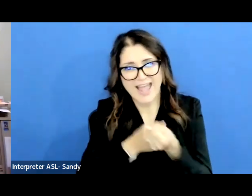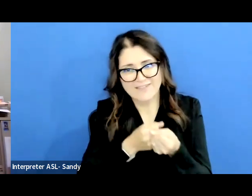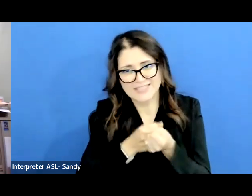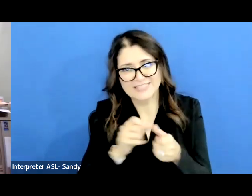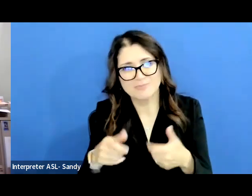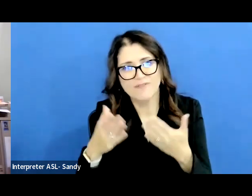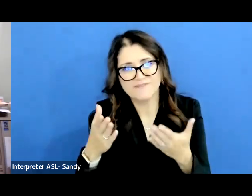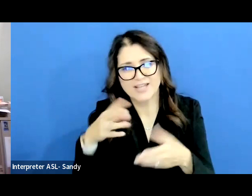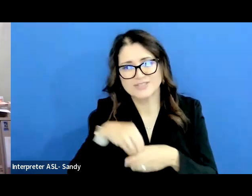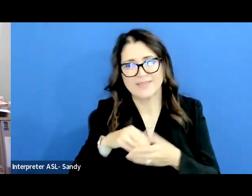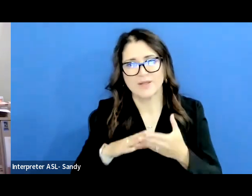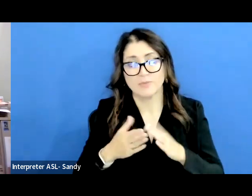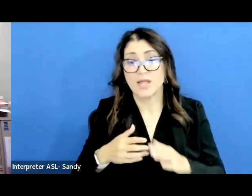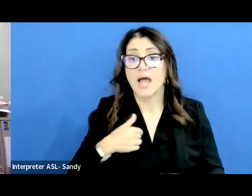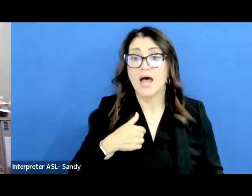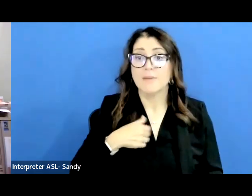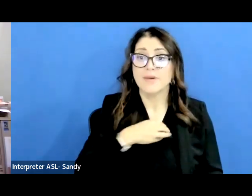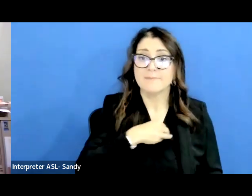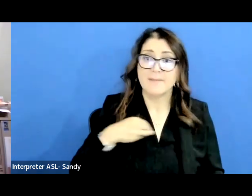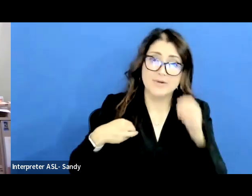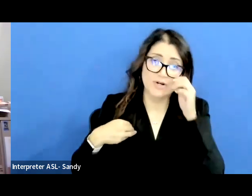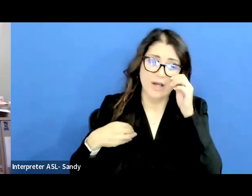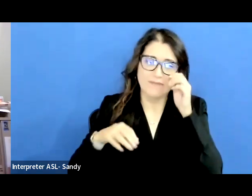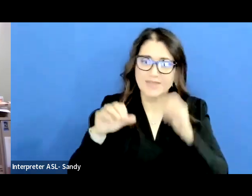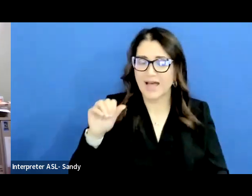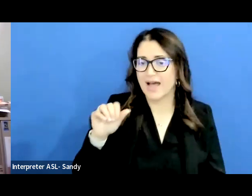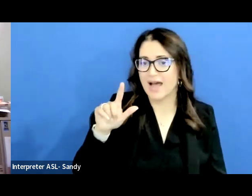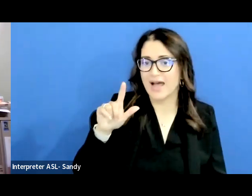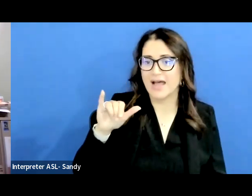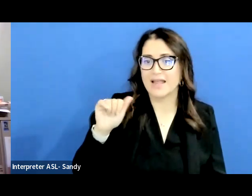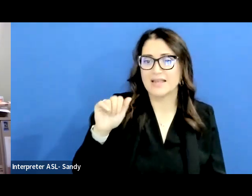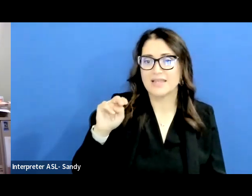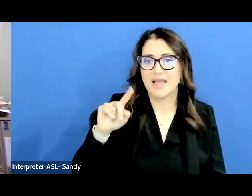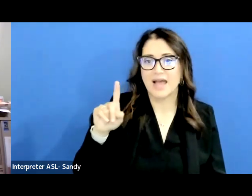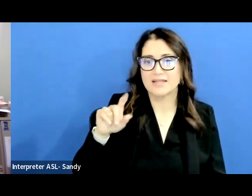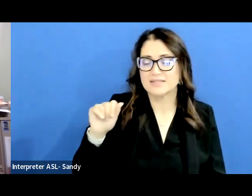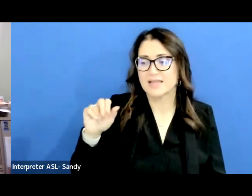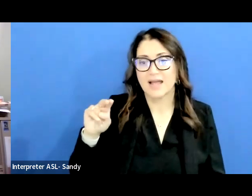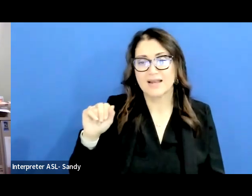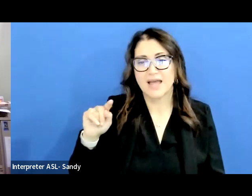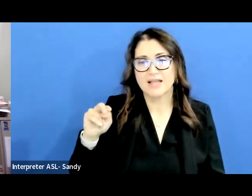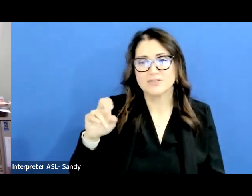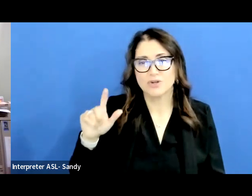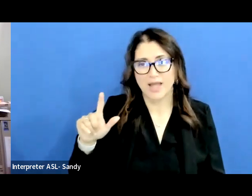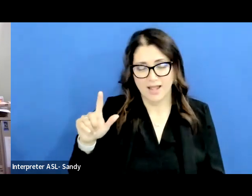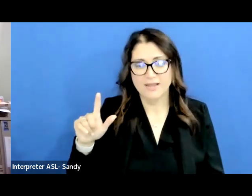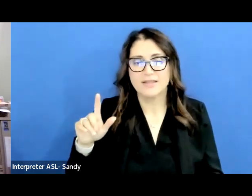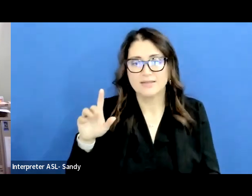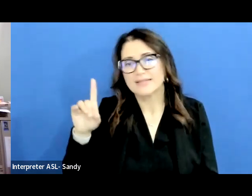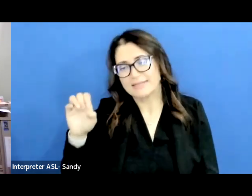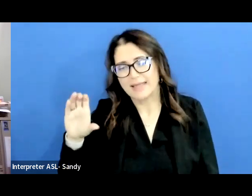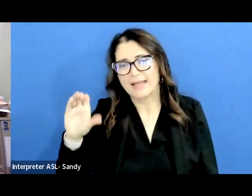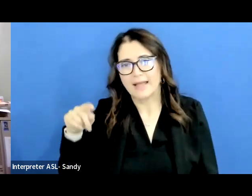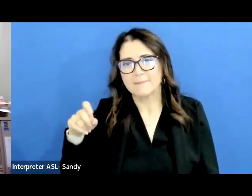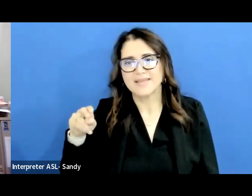community. I'm a member of the Alianza Nacional de Campesinas, and that's the National Farm